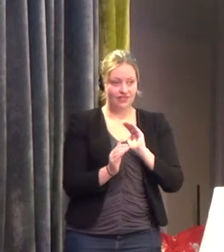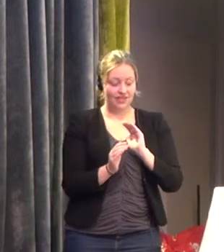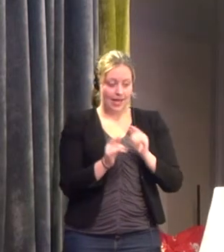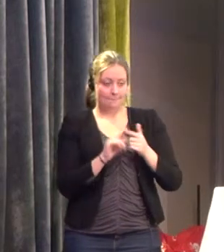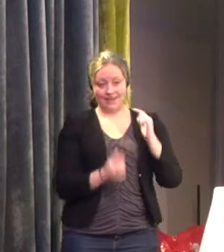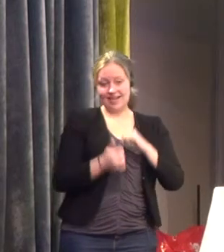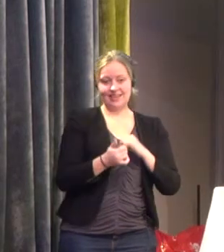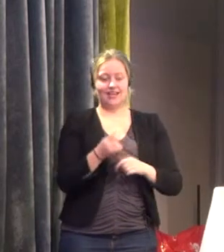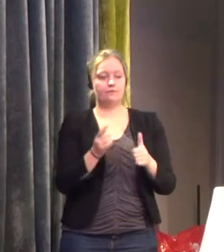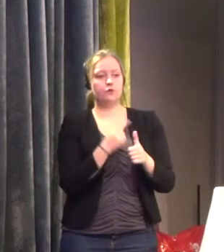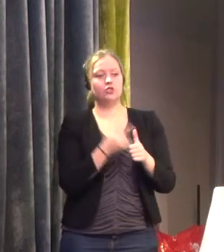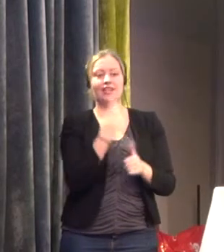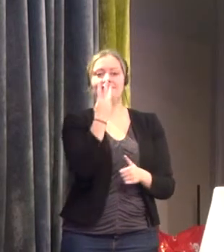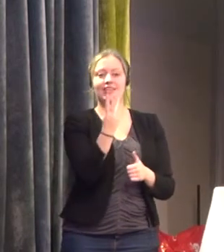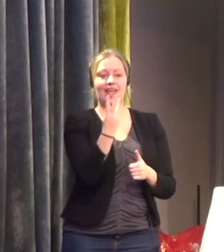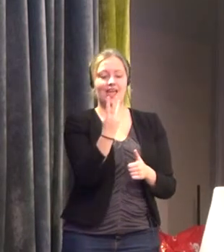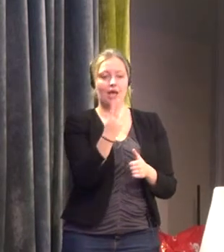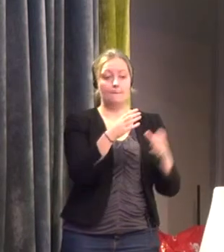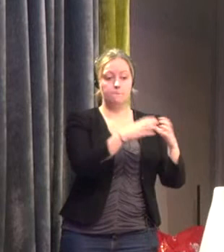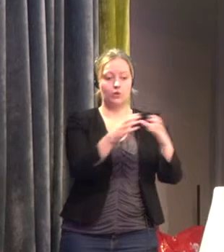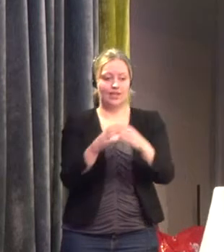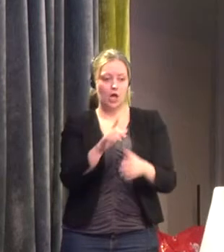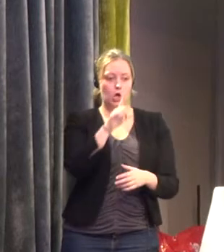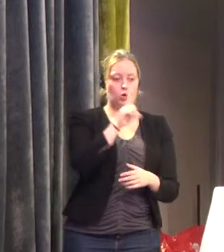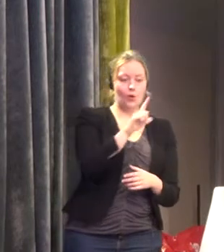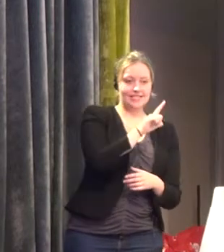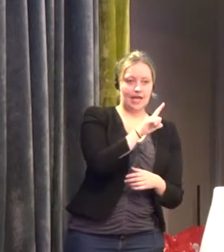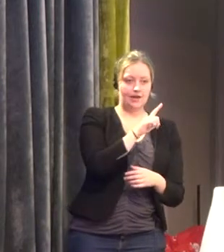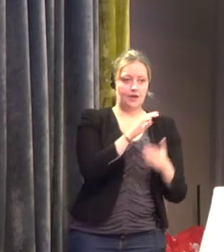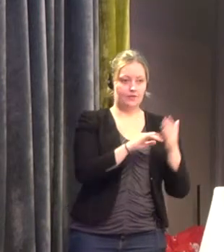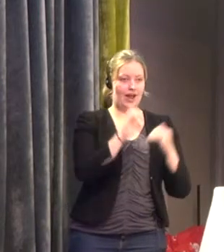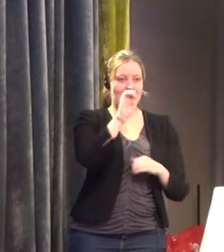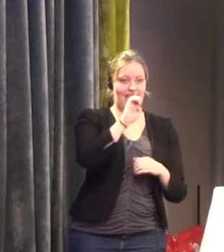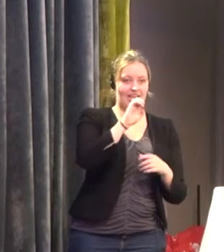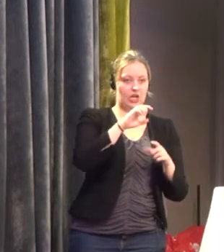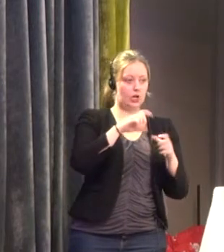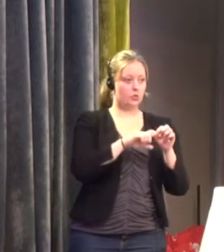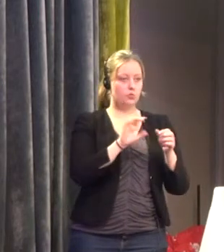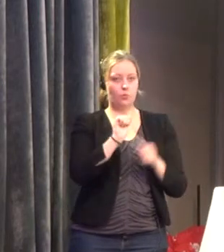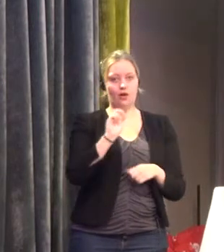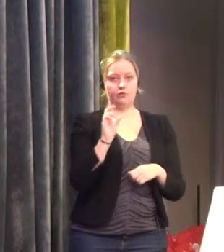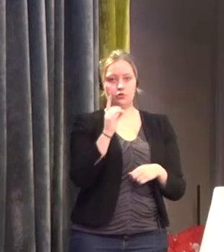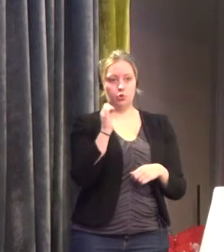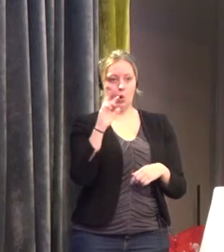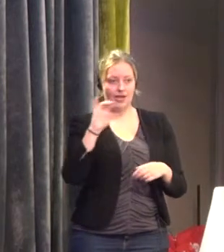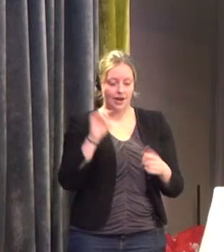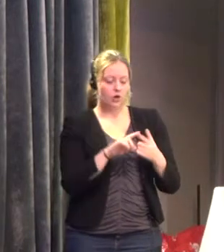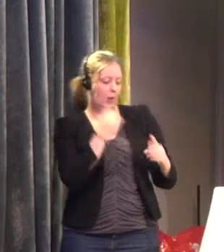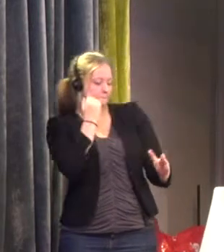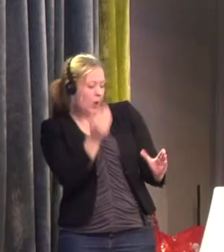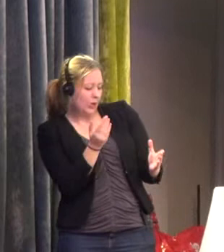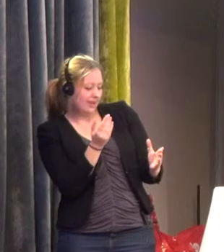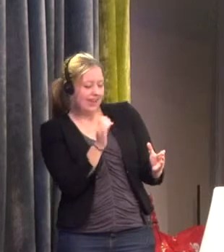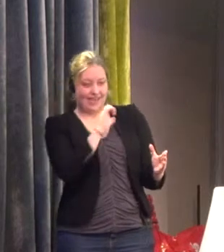first 3 ad hoc sessions, Luis Gallegos of Ecuador, said, well, if we're going to consider whether there ought to be a treaty